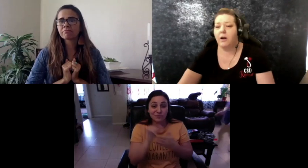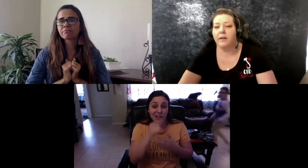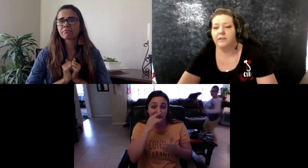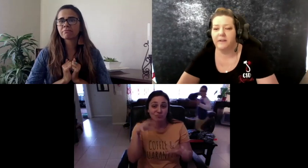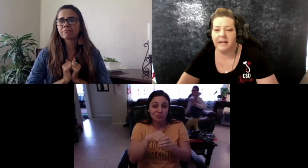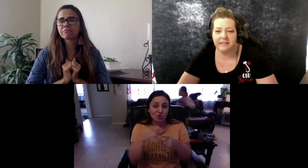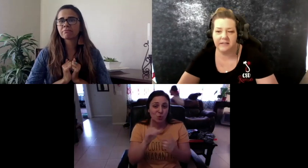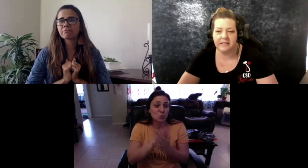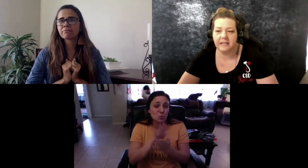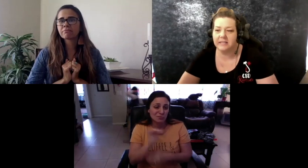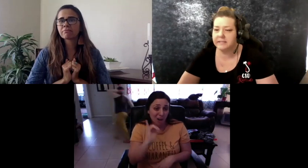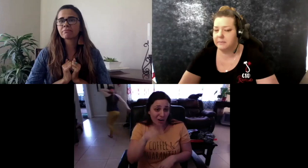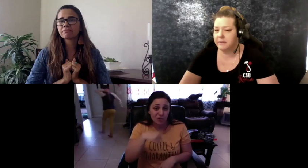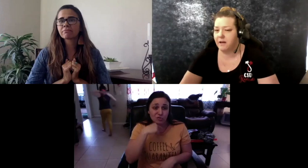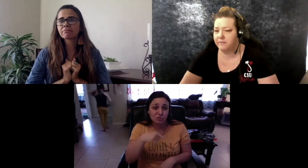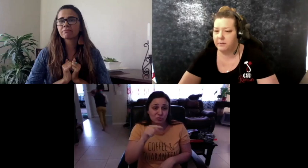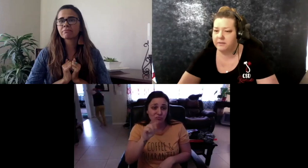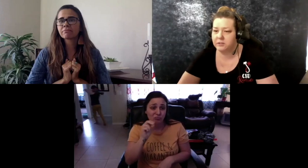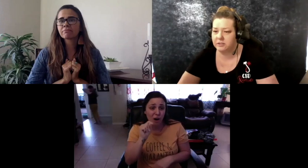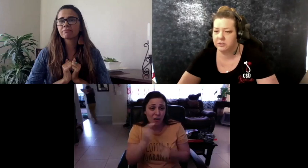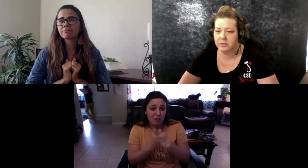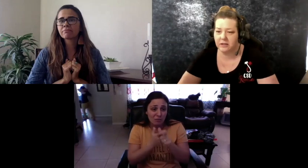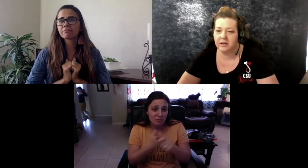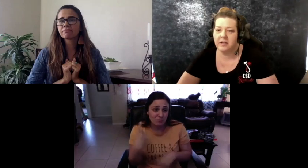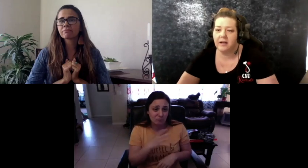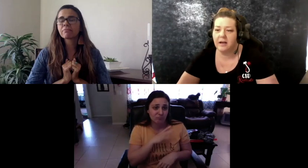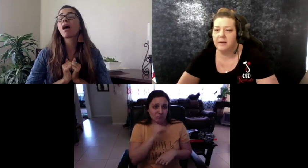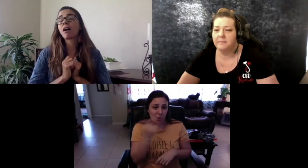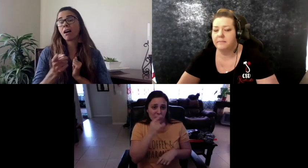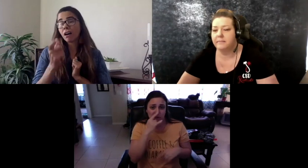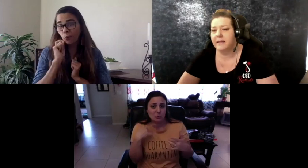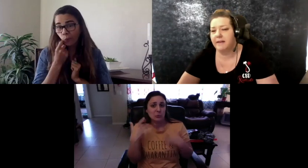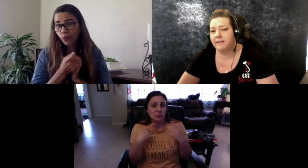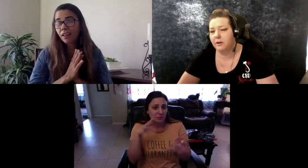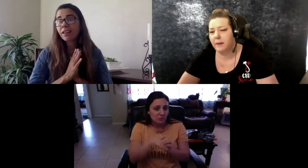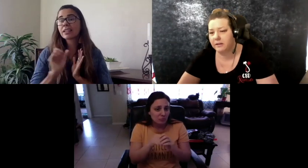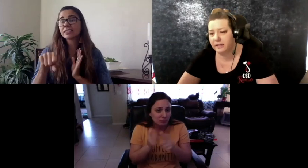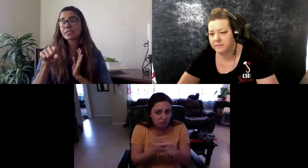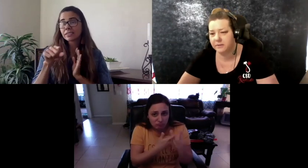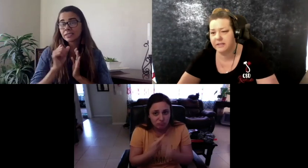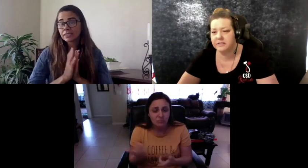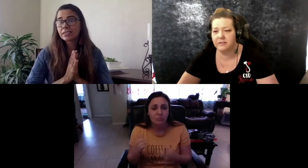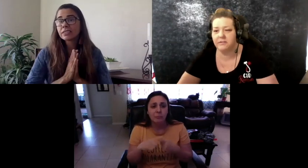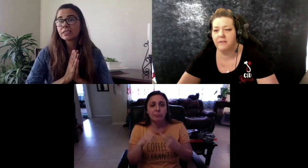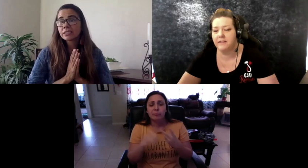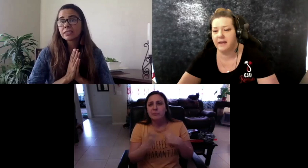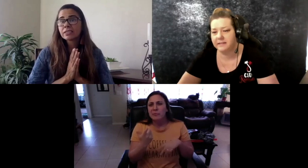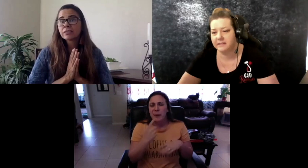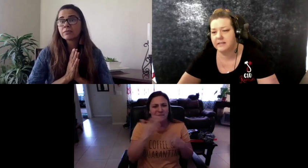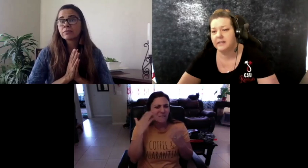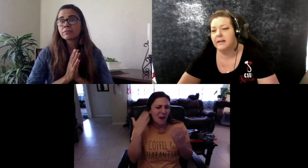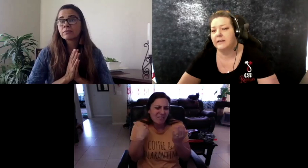There are other fun activities that kids can be involved with during the school year. They have the 100-mile club, so kids are involved in